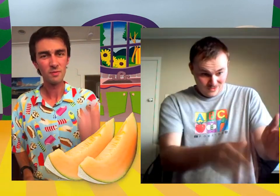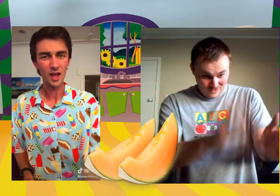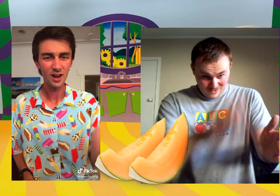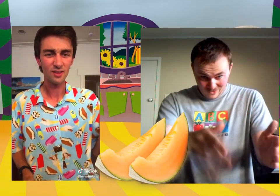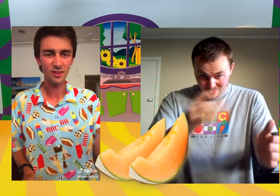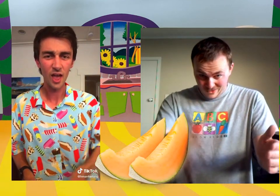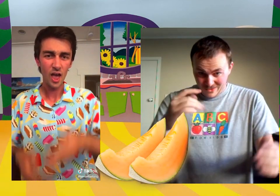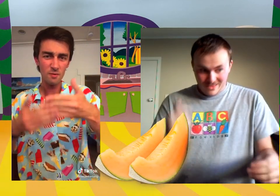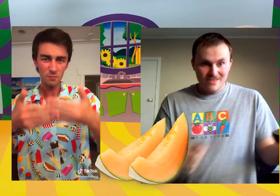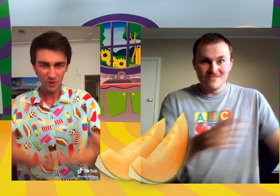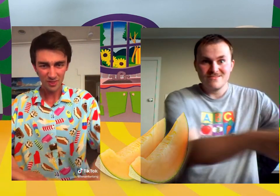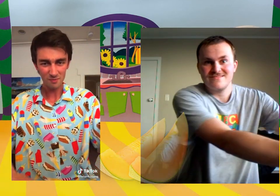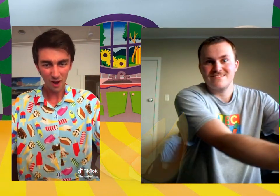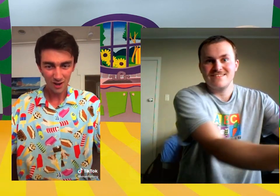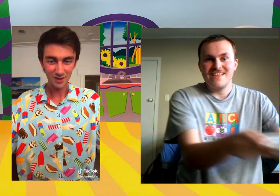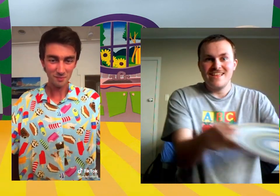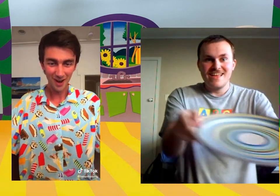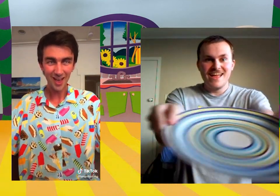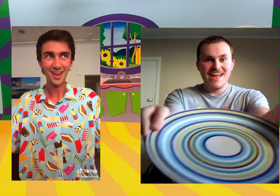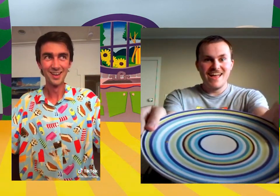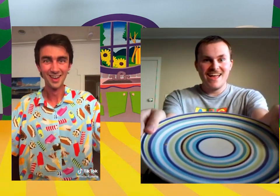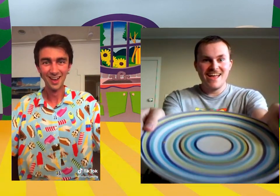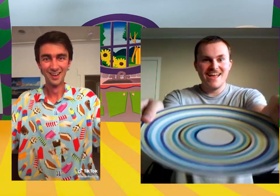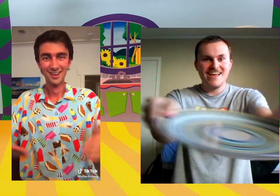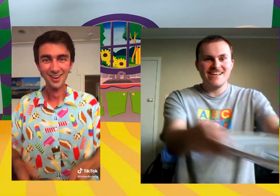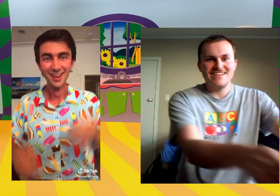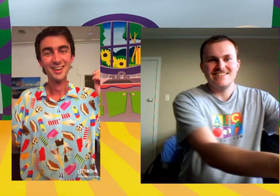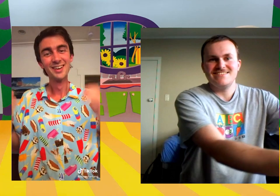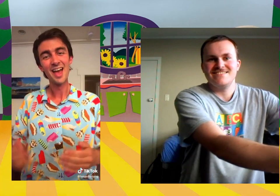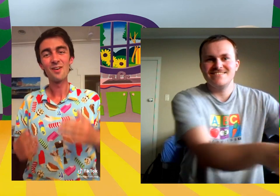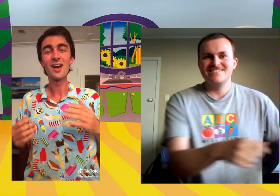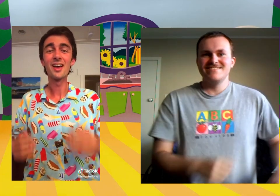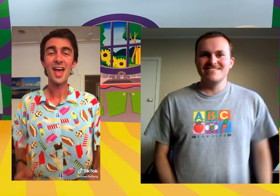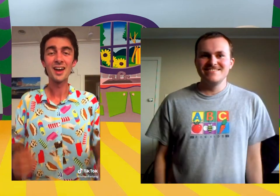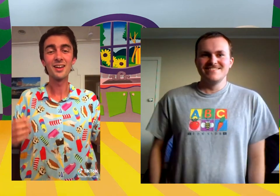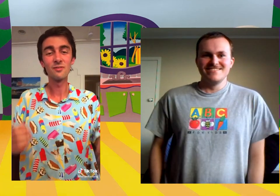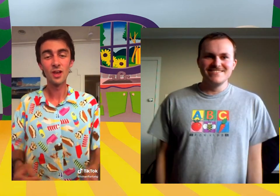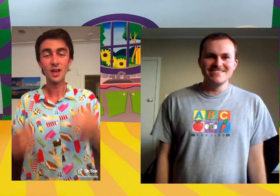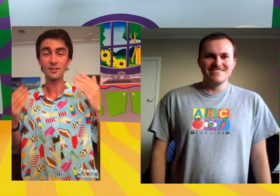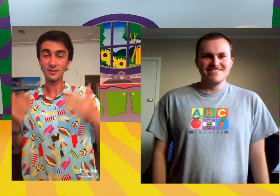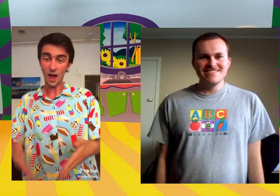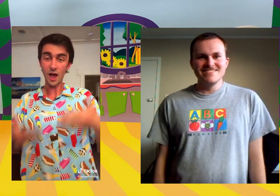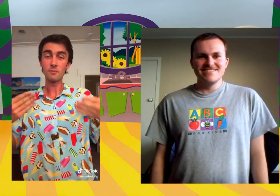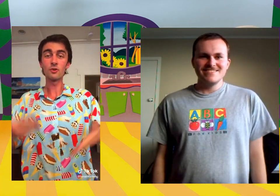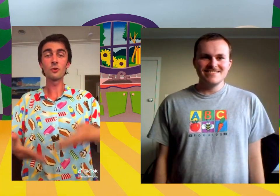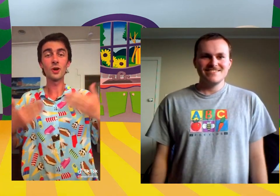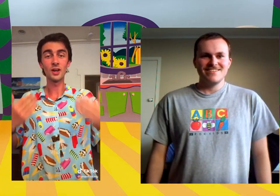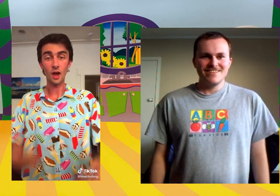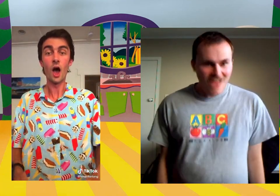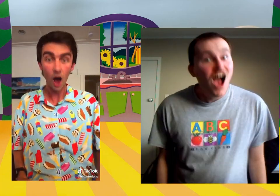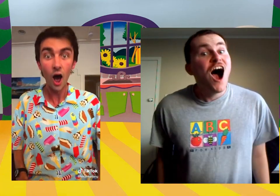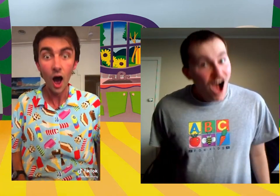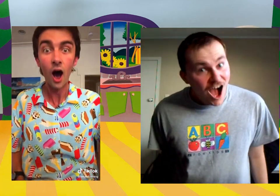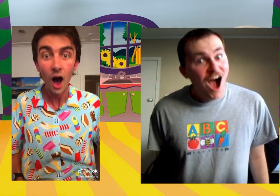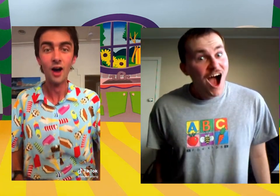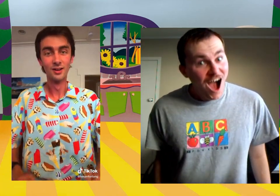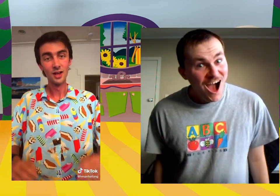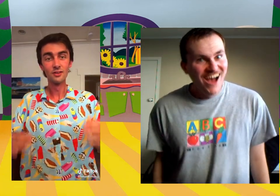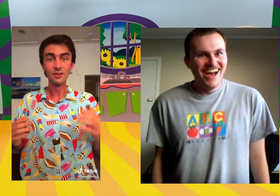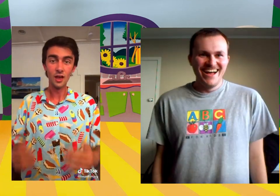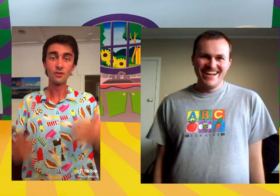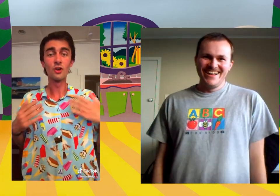Chop up some melons and put them on your plate. Now we've made it, it's time to eat it.